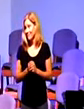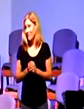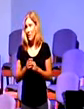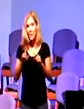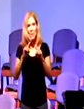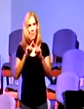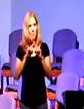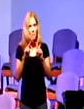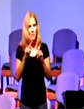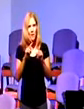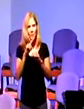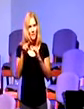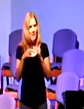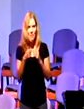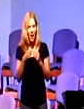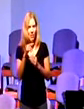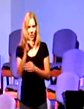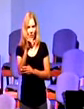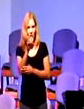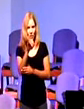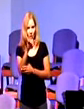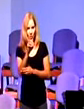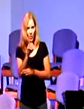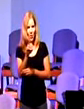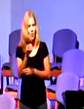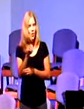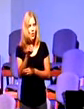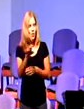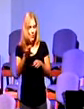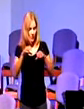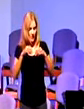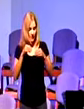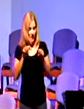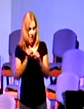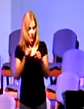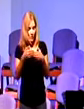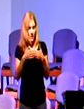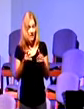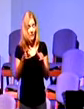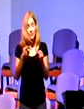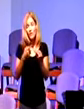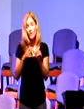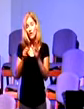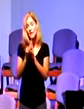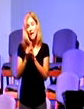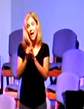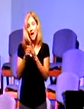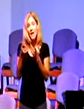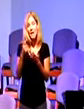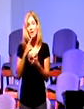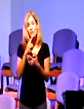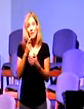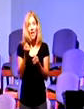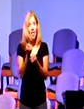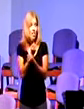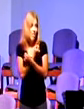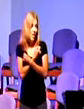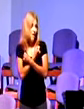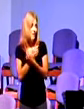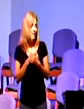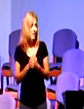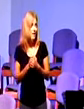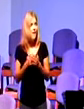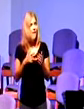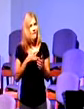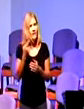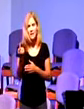But it wasn't about the yo-yo. Receiving that shoebox was the first time that I truly felt loved. I